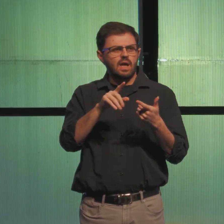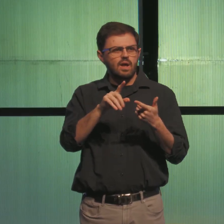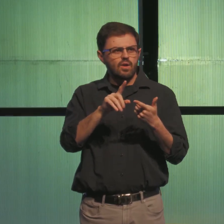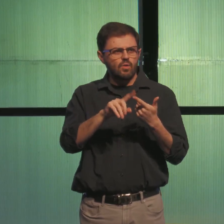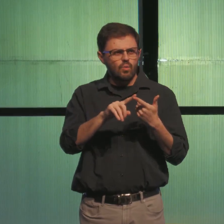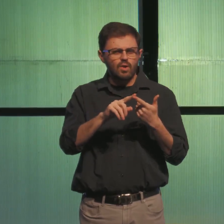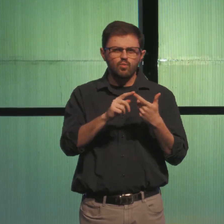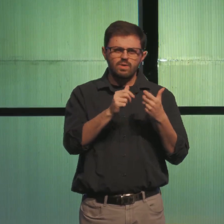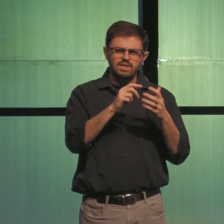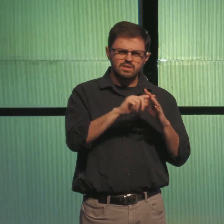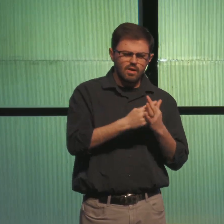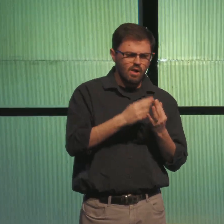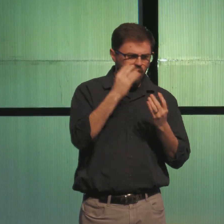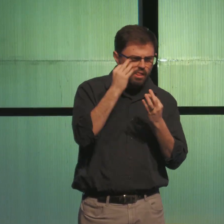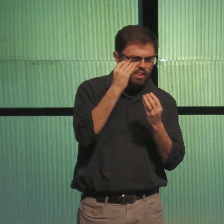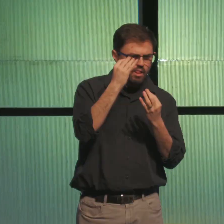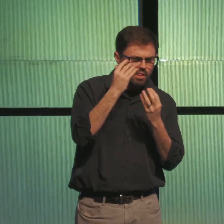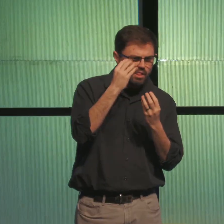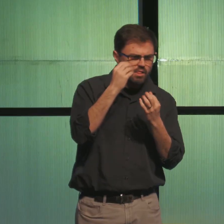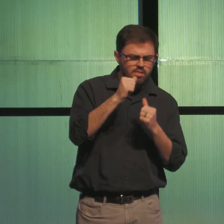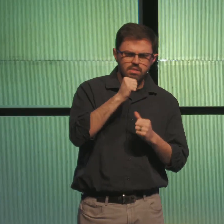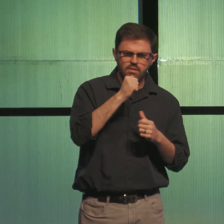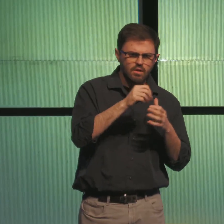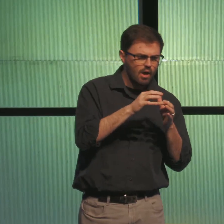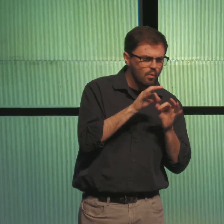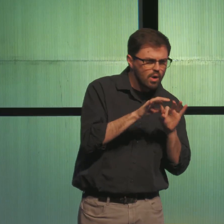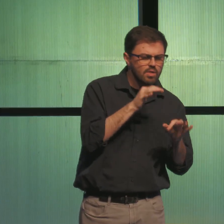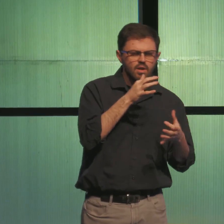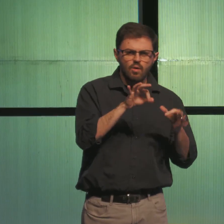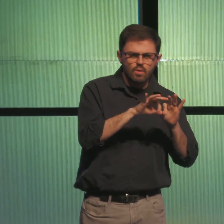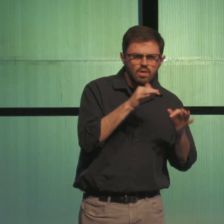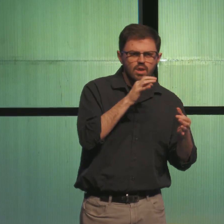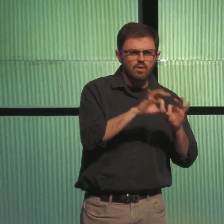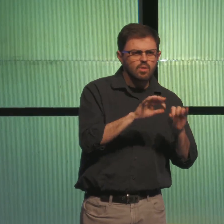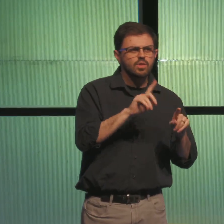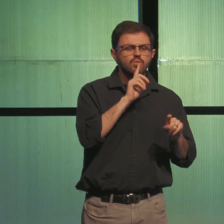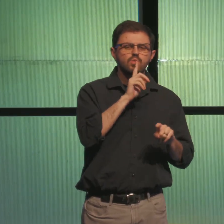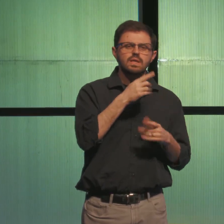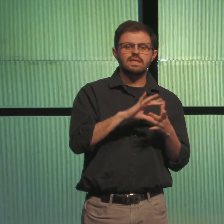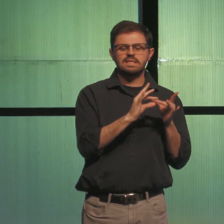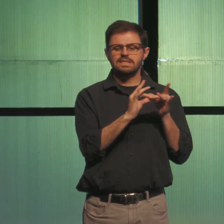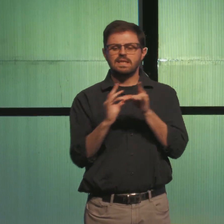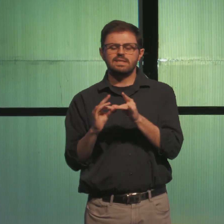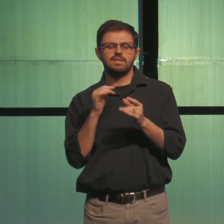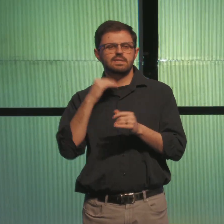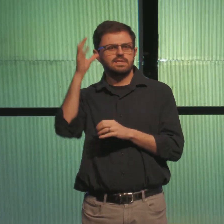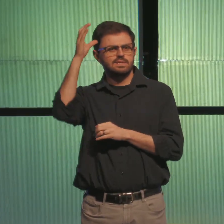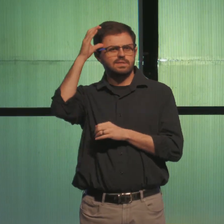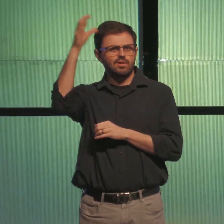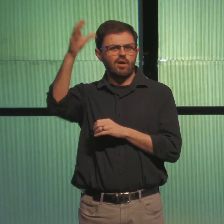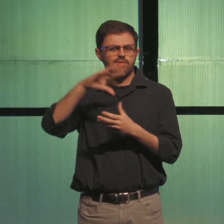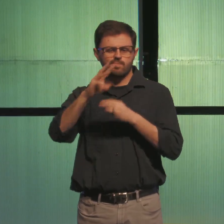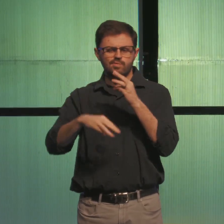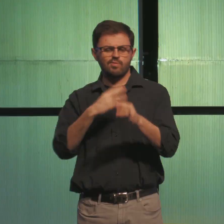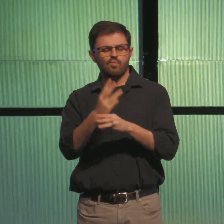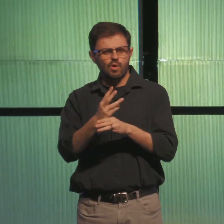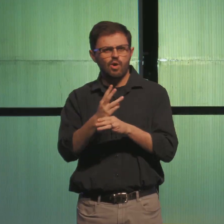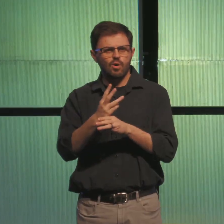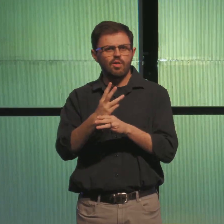worthy, it's grounded in a way of seeing the world that is very, very common, that gets baked into us because it holds